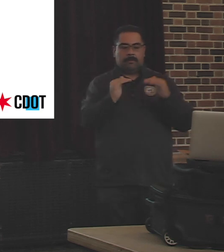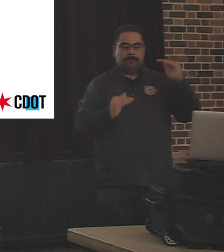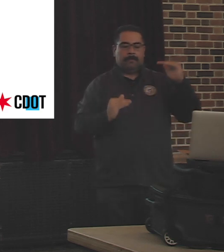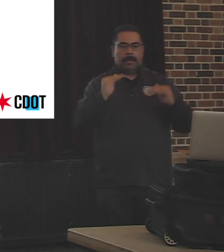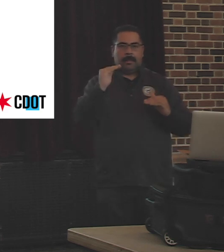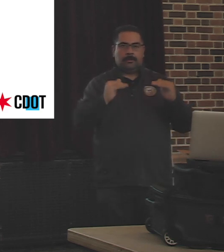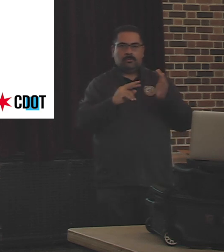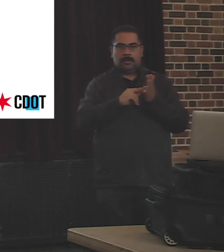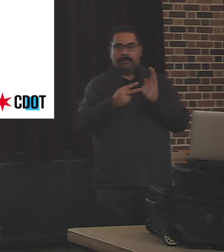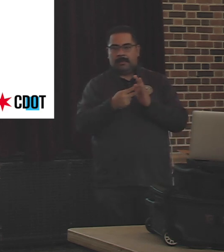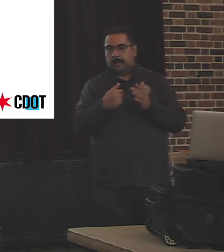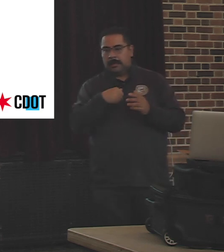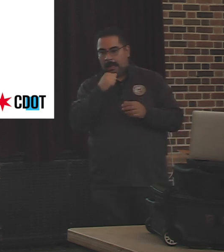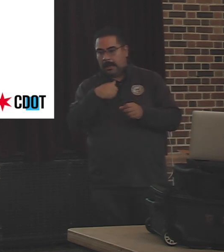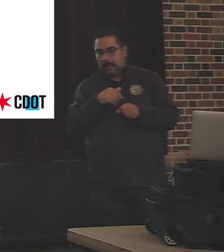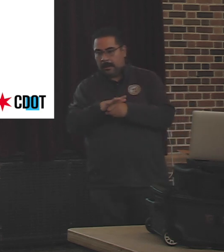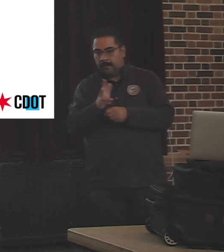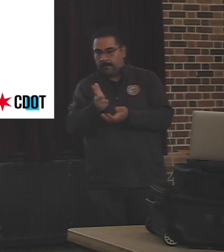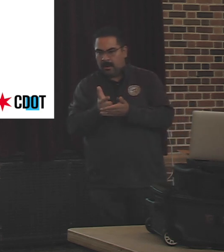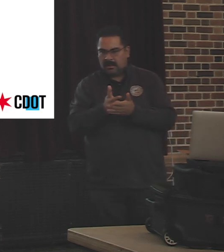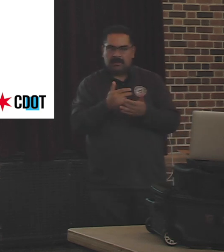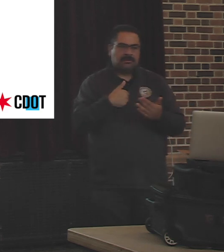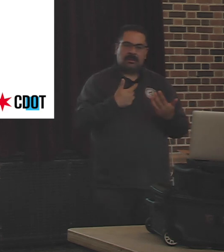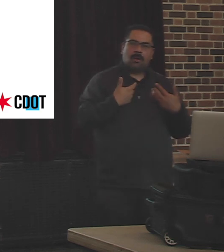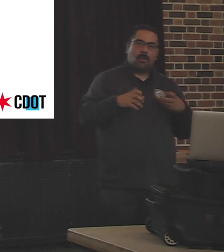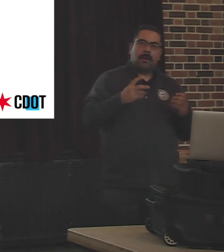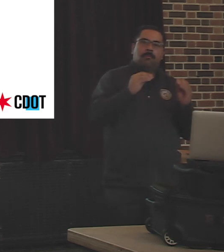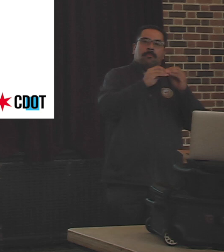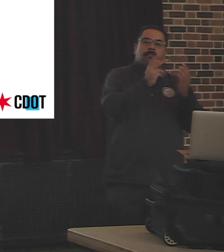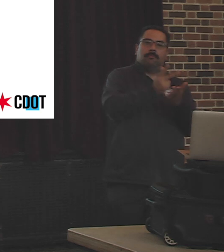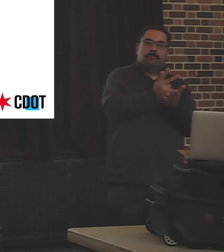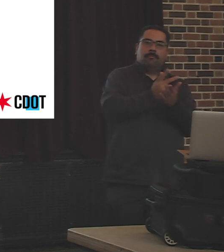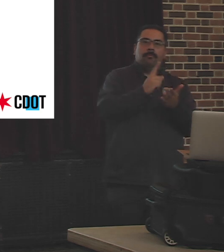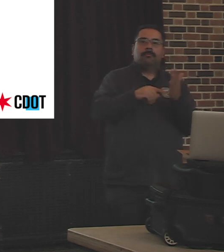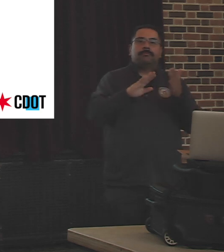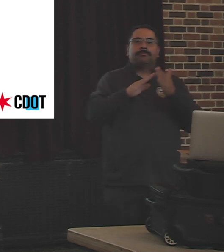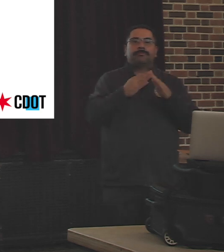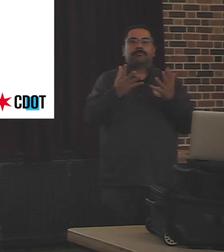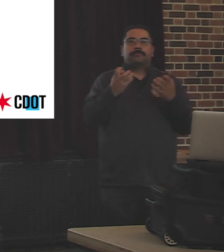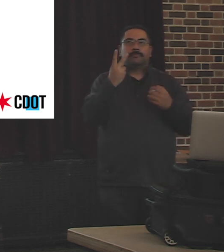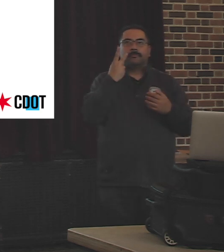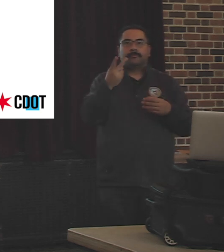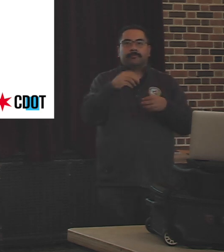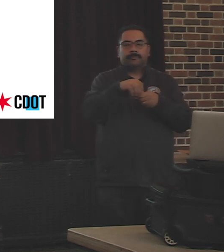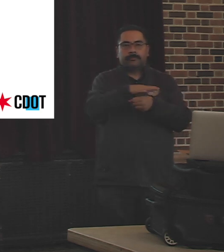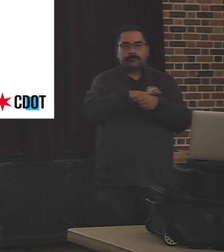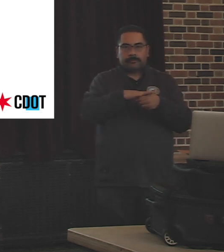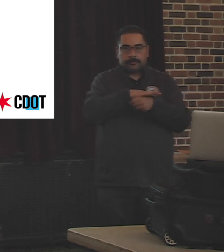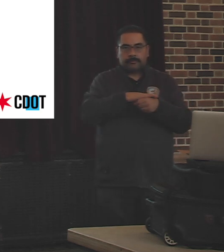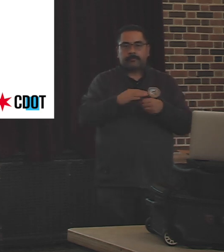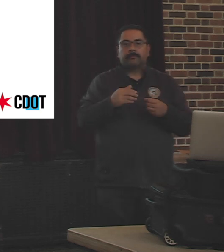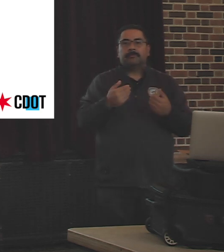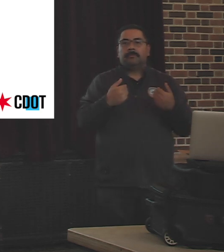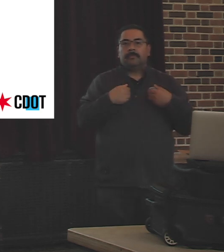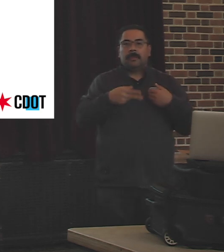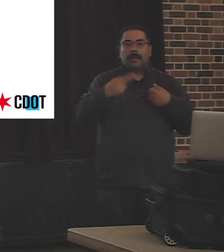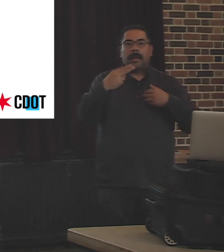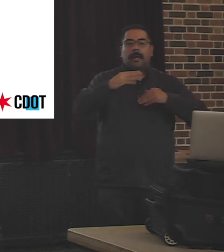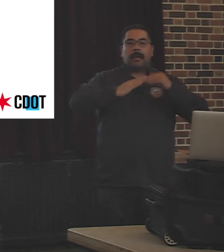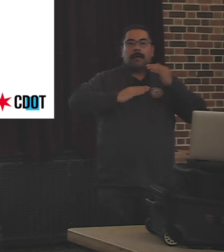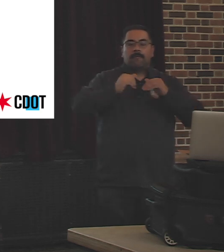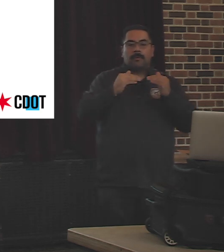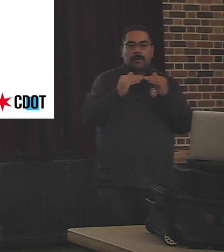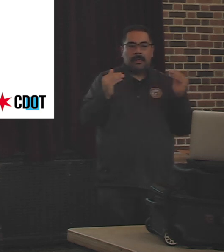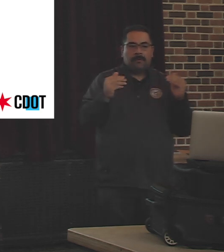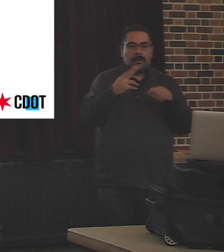that means and what does the community want to see along Ogden. Bike facilities on the sidewalk provide a high comfort level, and